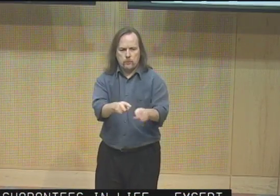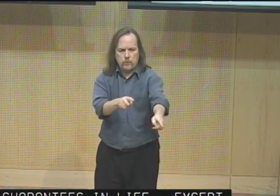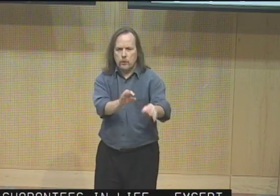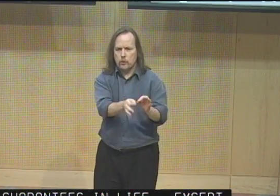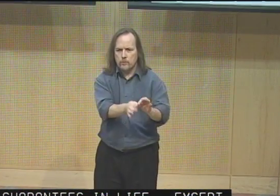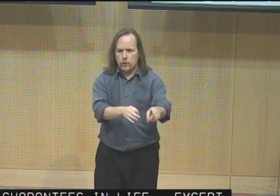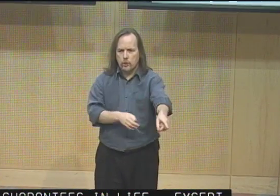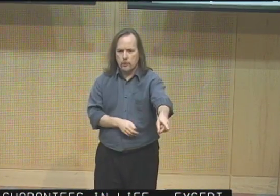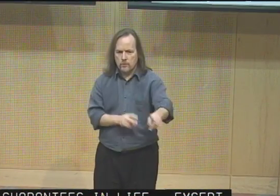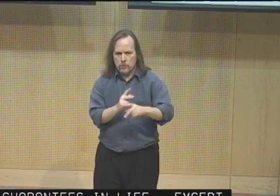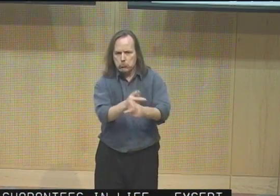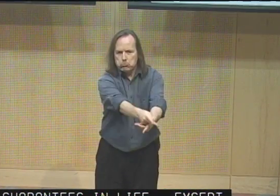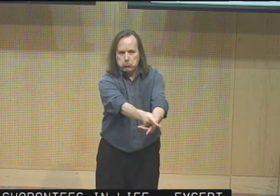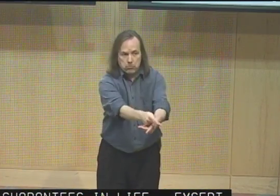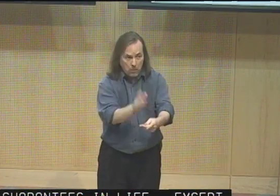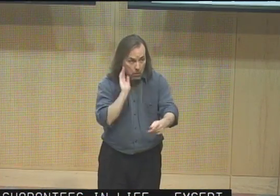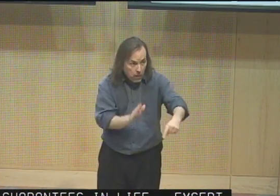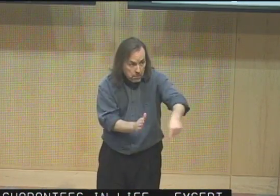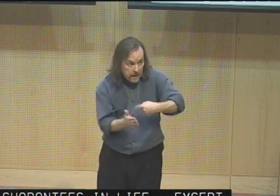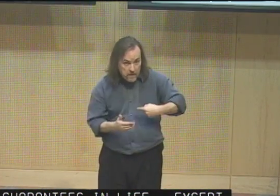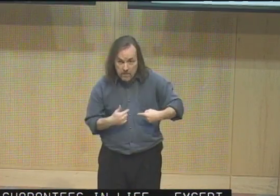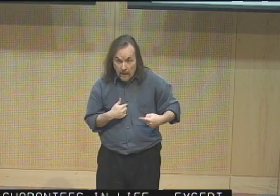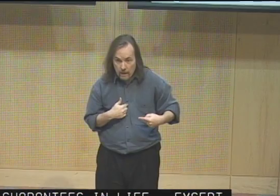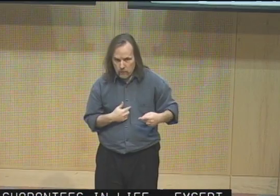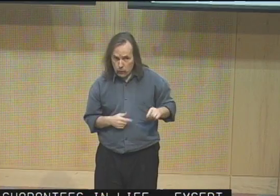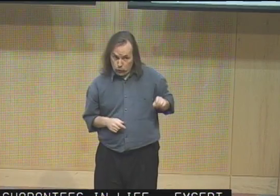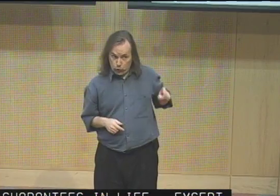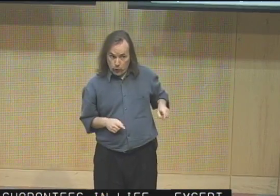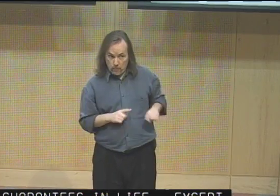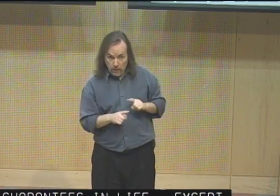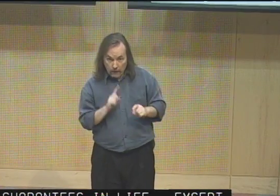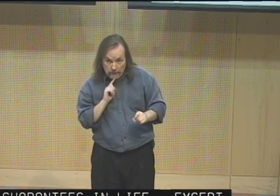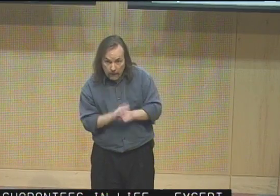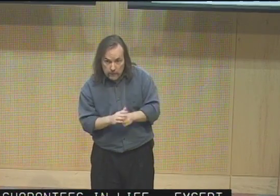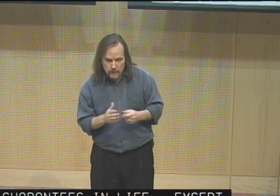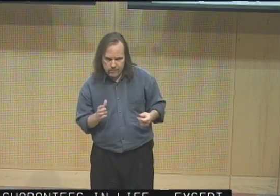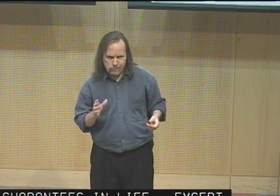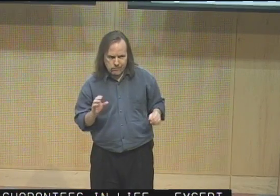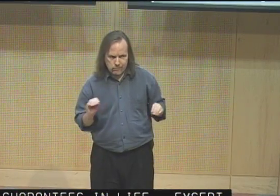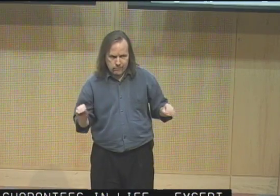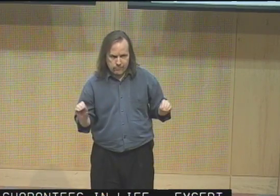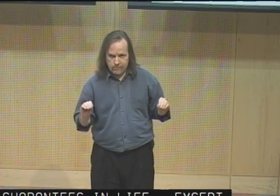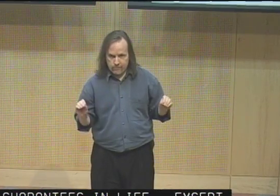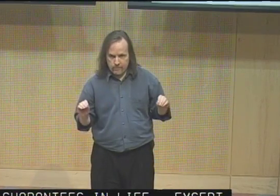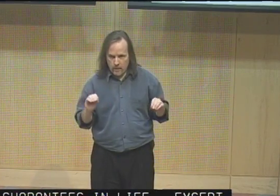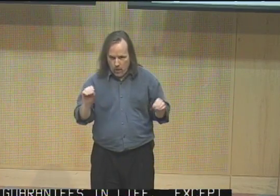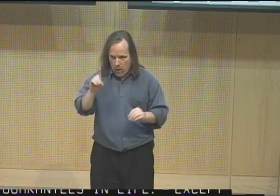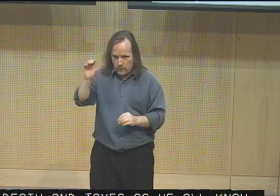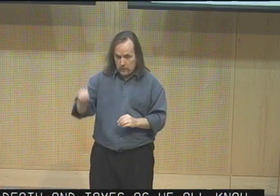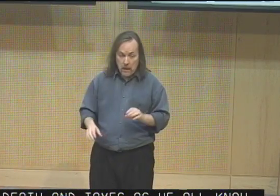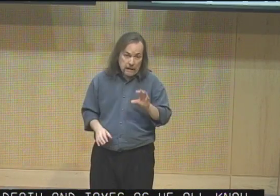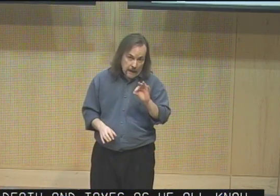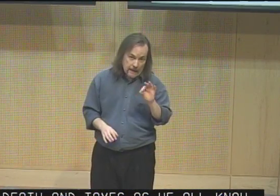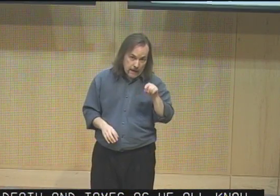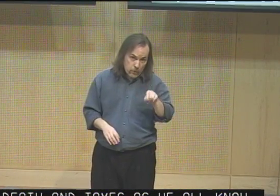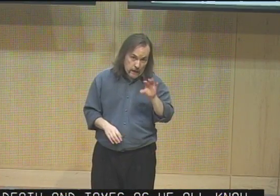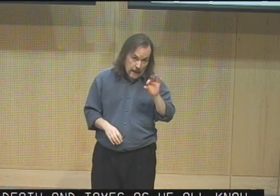Suppose I were to loan some money to the interpreters. Will they pay me back? They should, but there's no guarantee. Maybe there's a